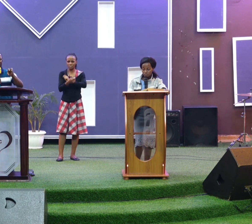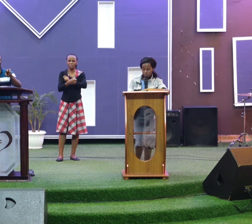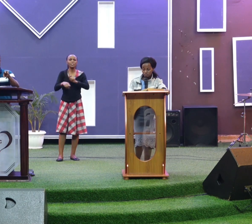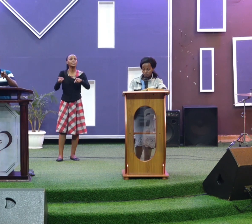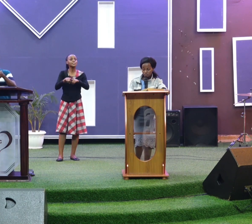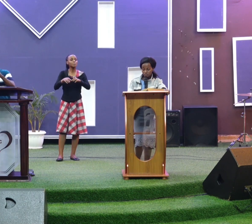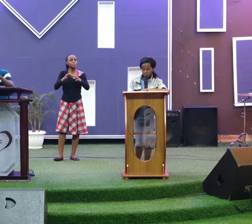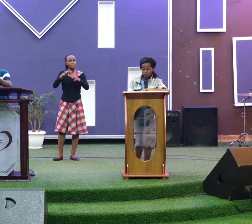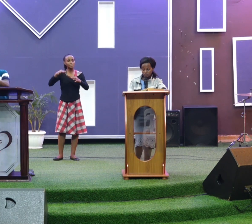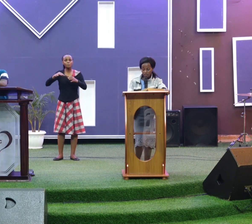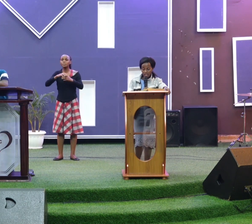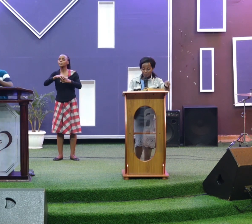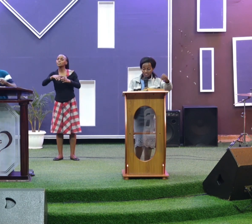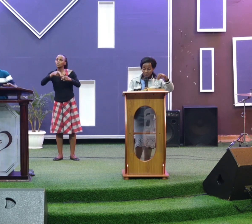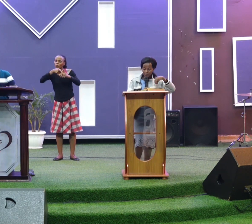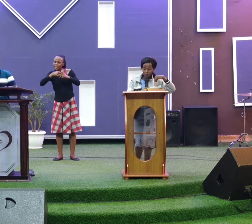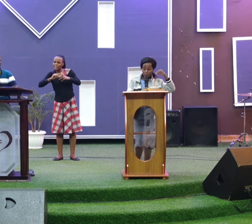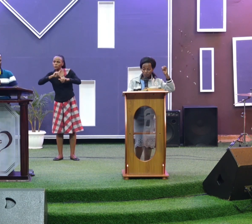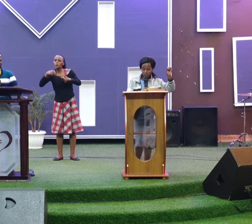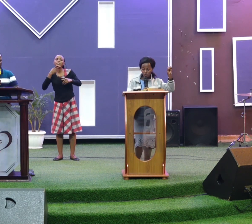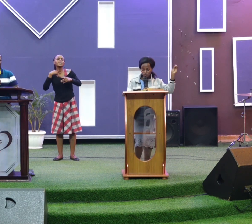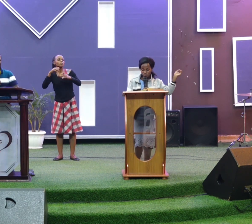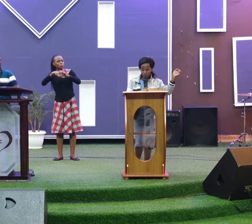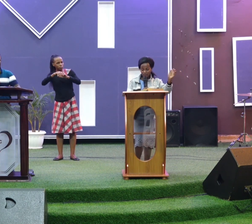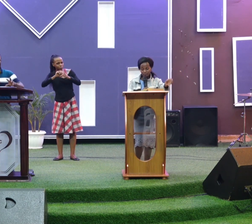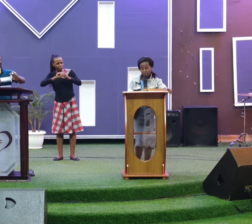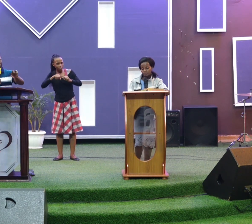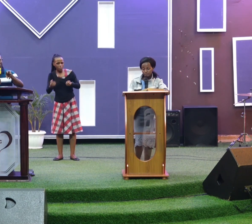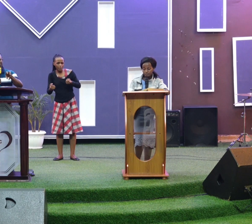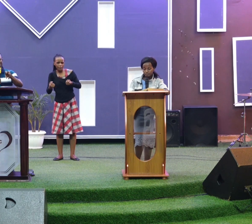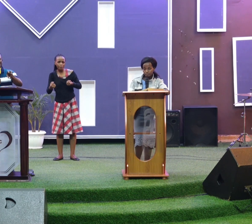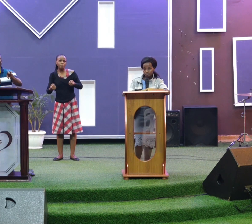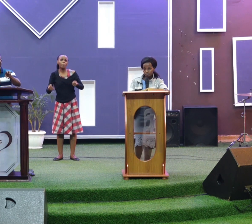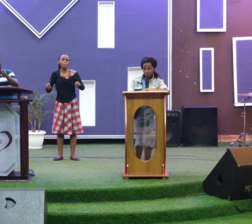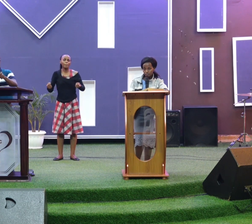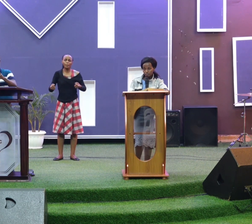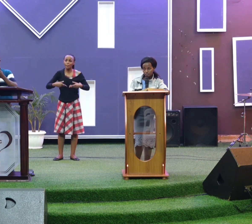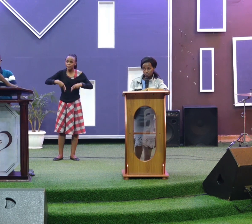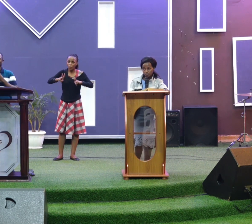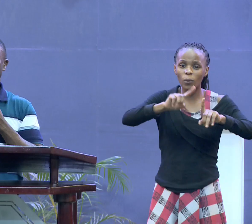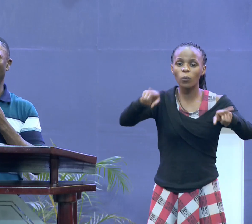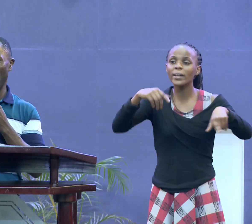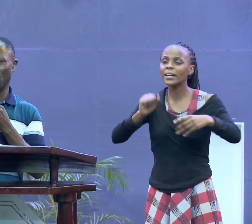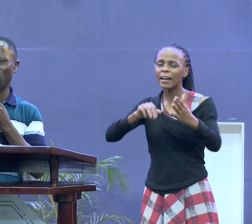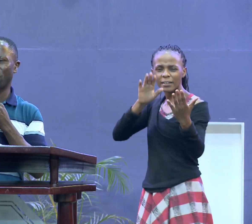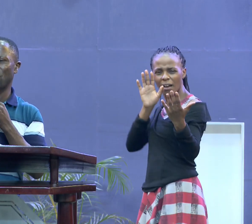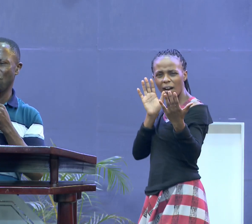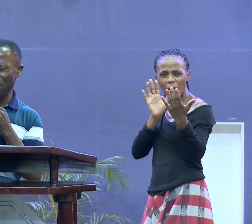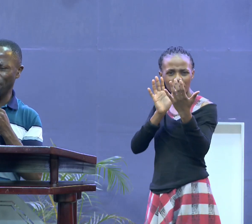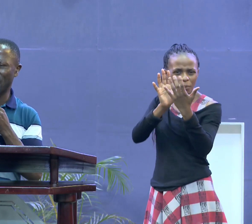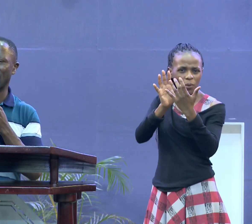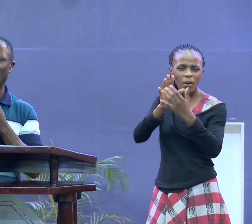Spiritual ties we need to undo. The confront, the way we can confront the powers